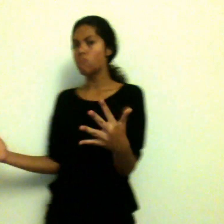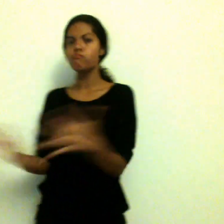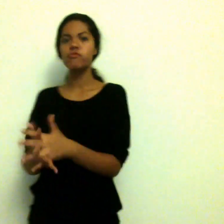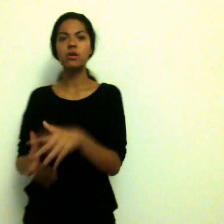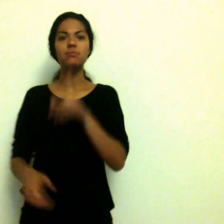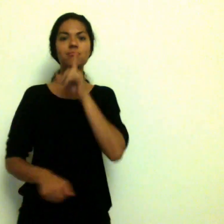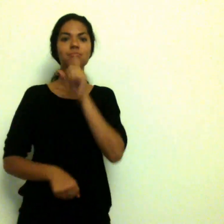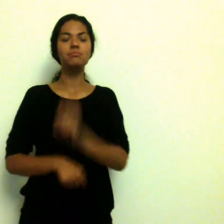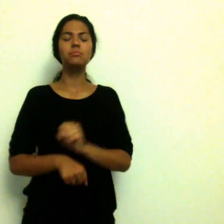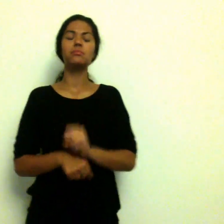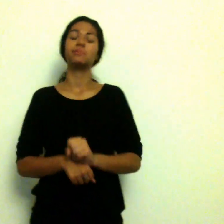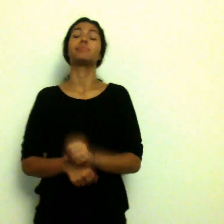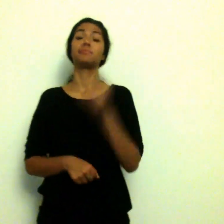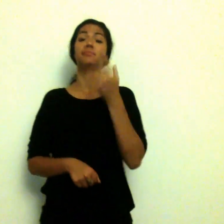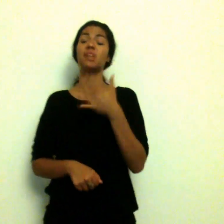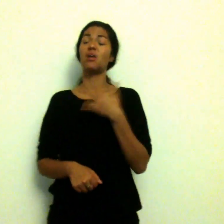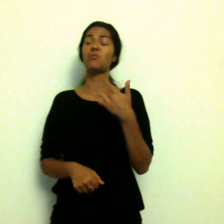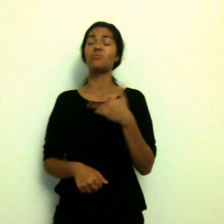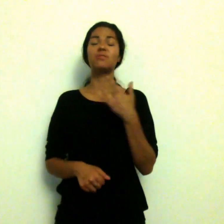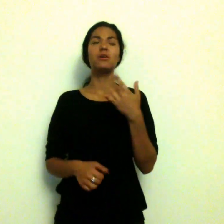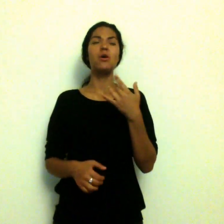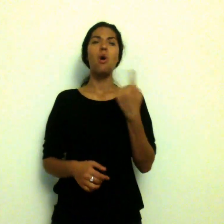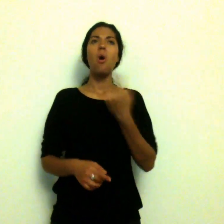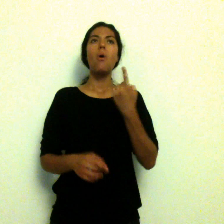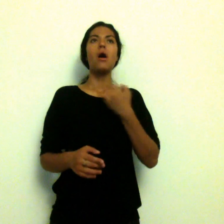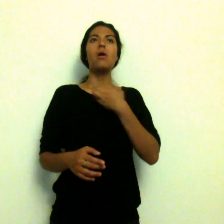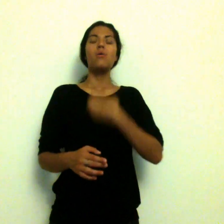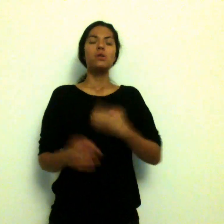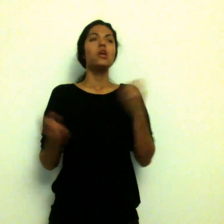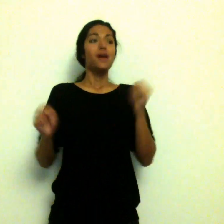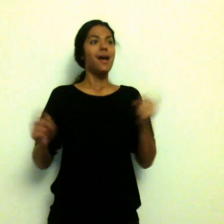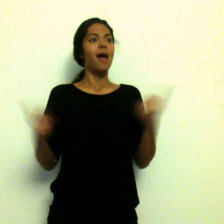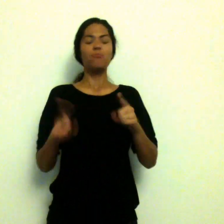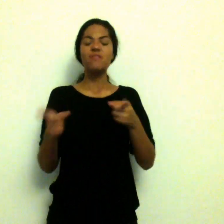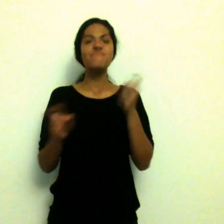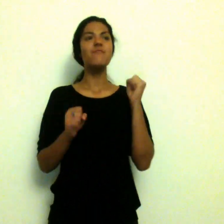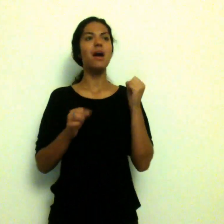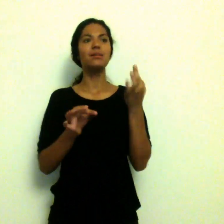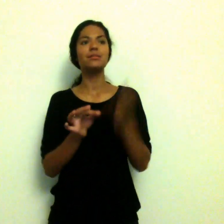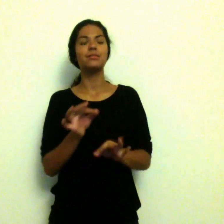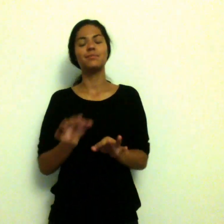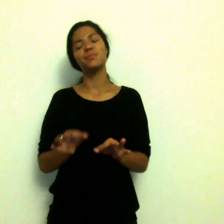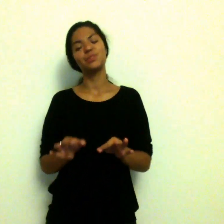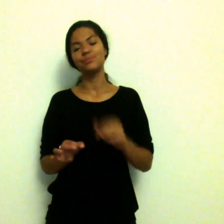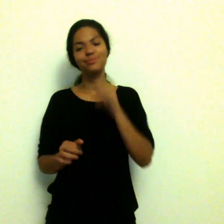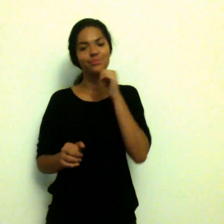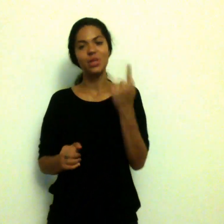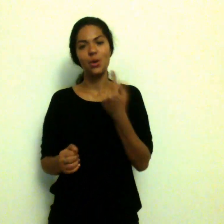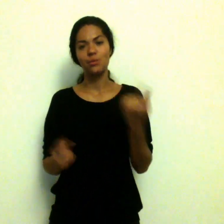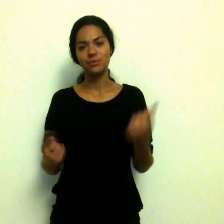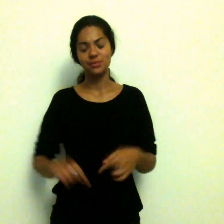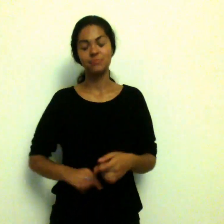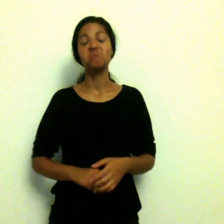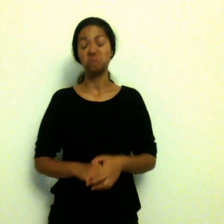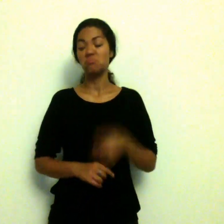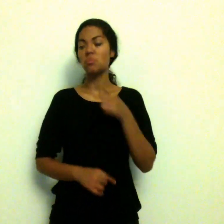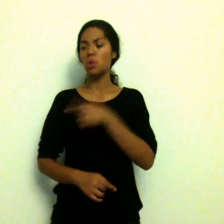happen that way. Remember, a historic motif is in the process of being developed here. The babies